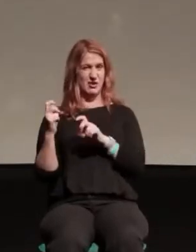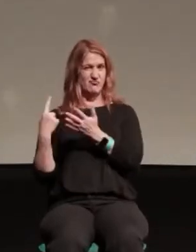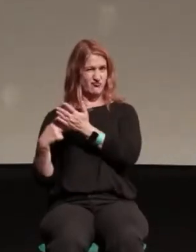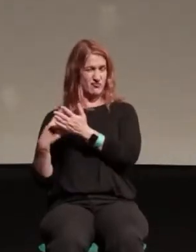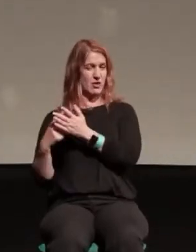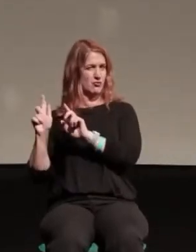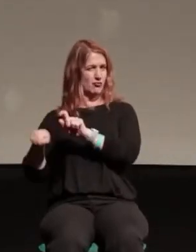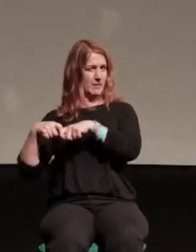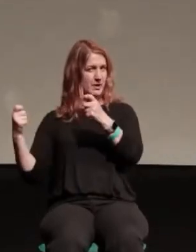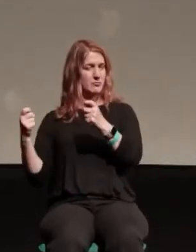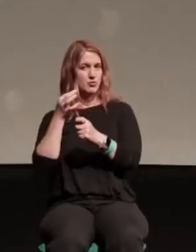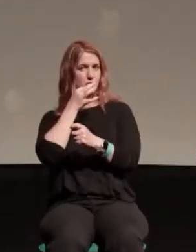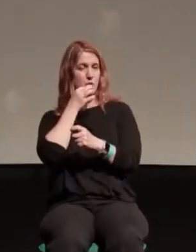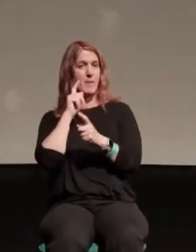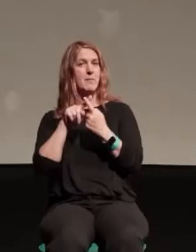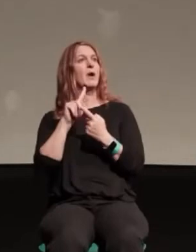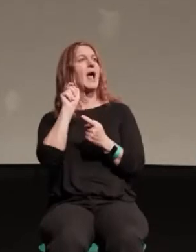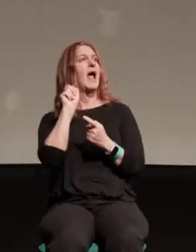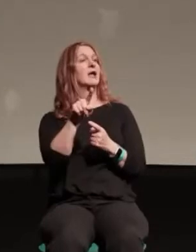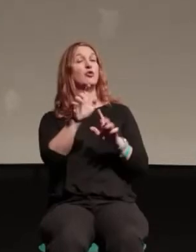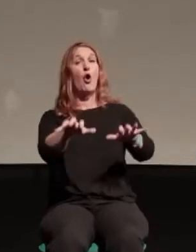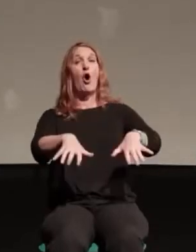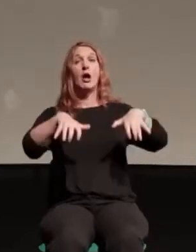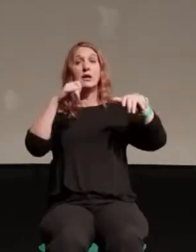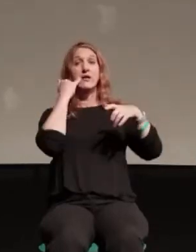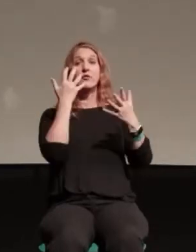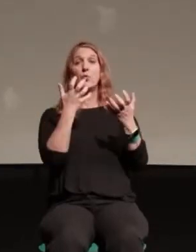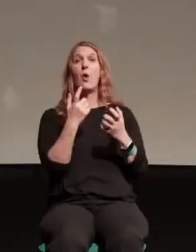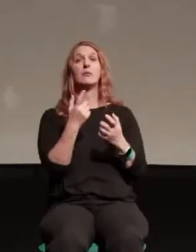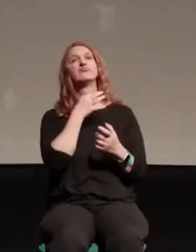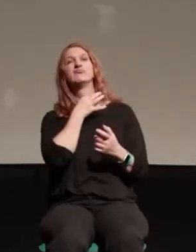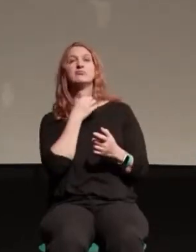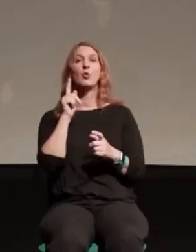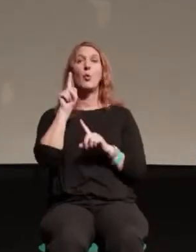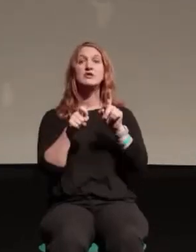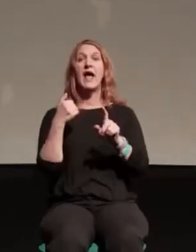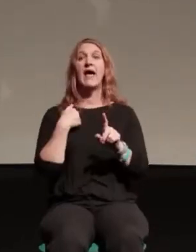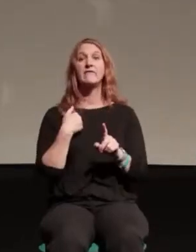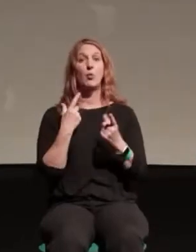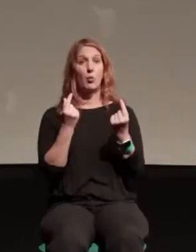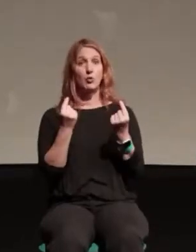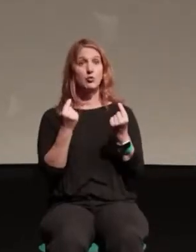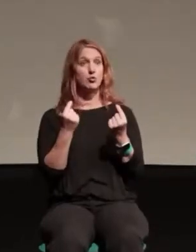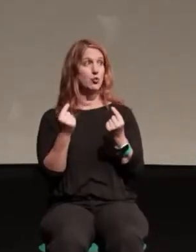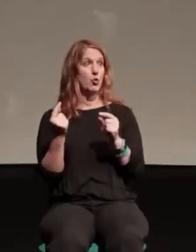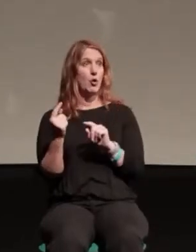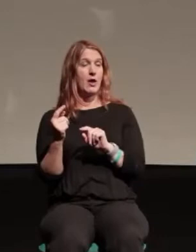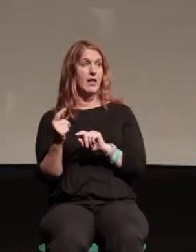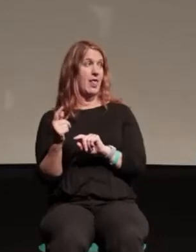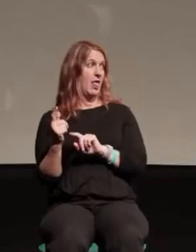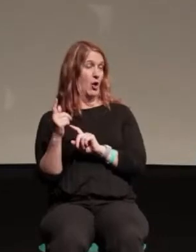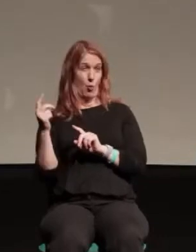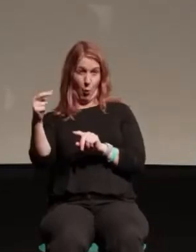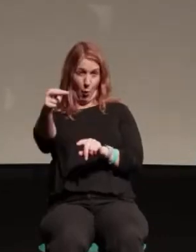of this event, we're going to ask everybody who would like to ask a question to actually go to this side of the